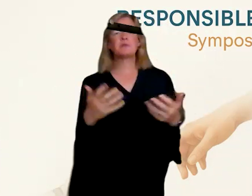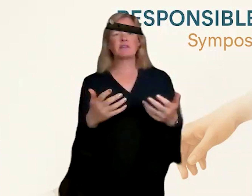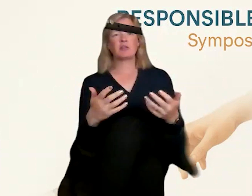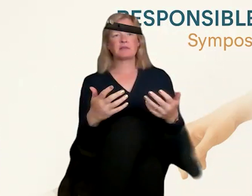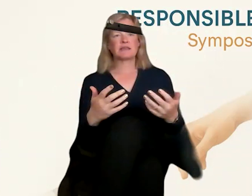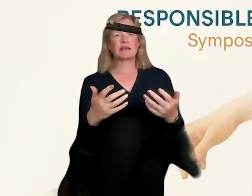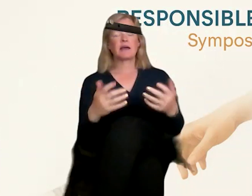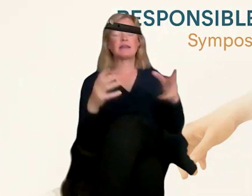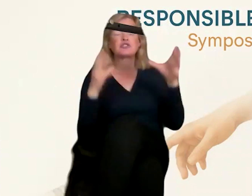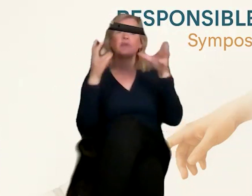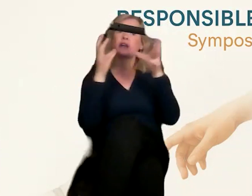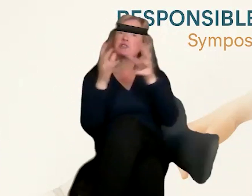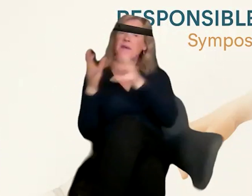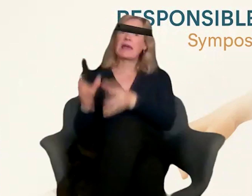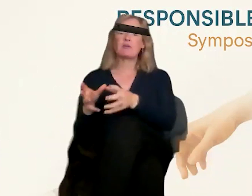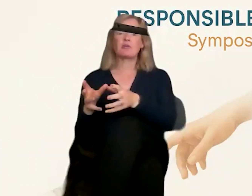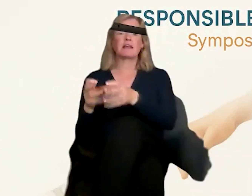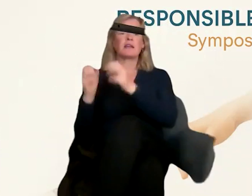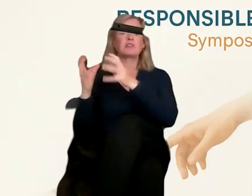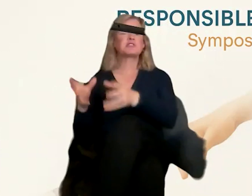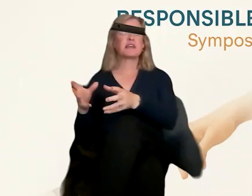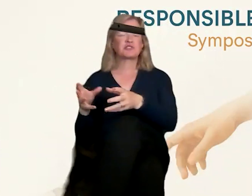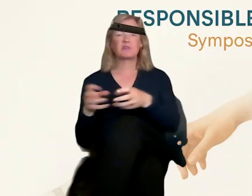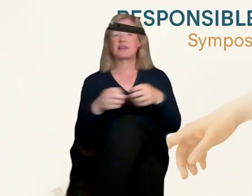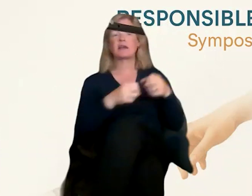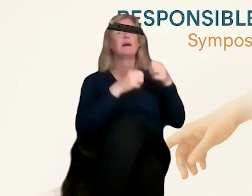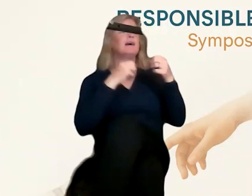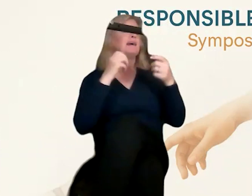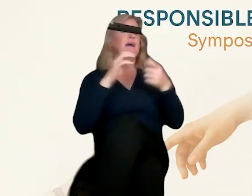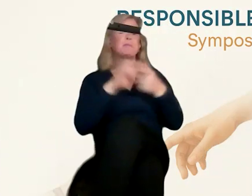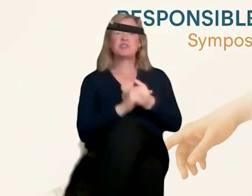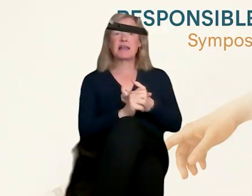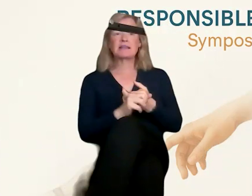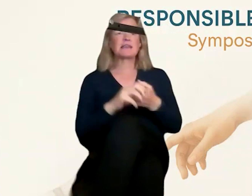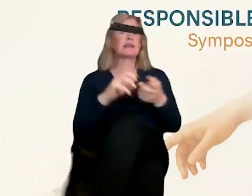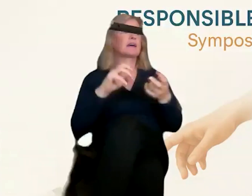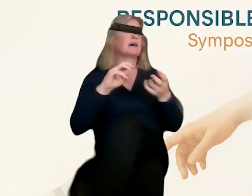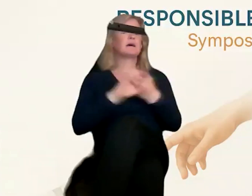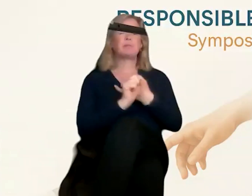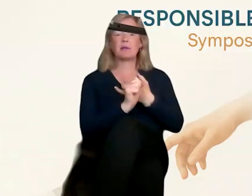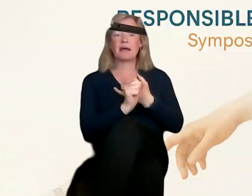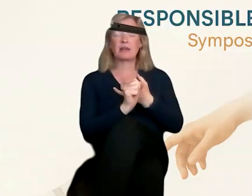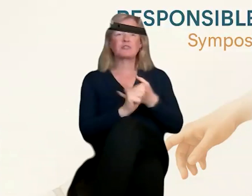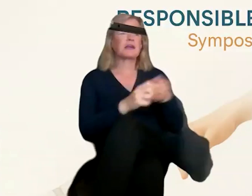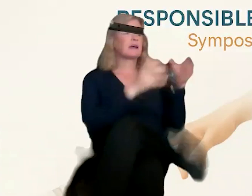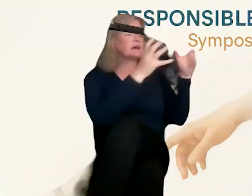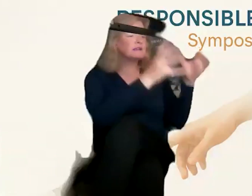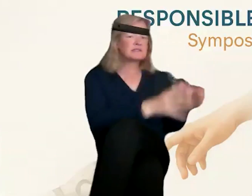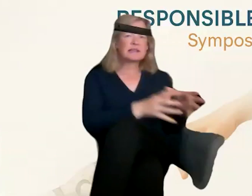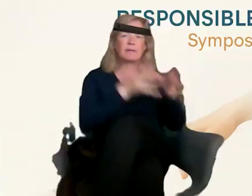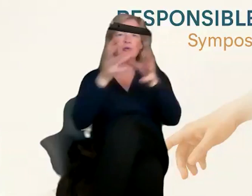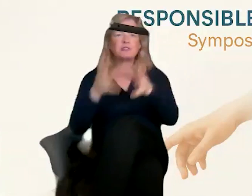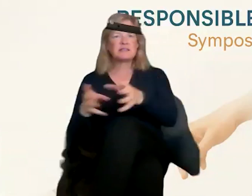on human development data. And so not just behavioral data, not just textual data, epigenetic data, biomedical